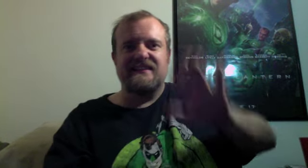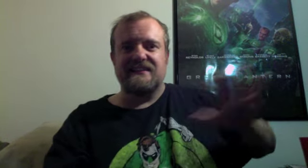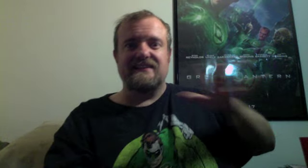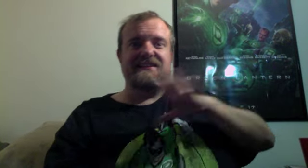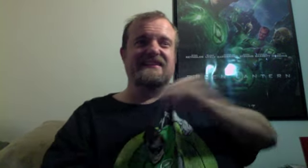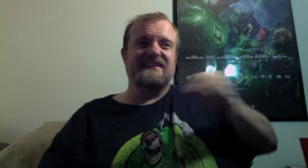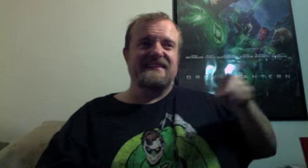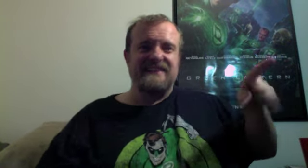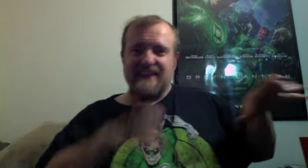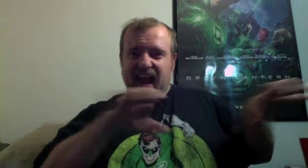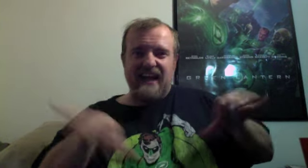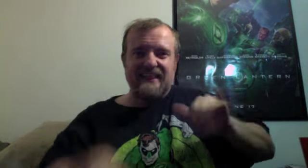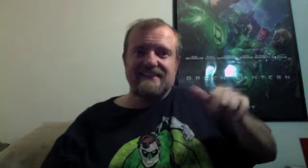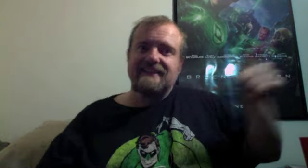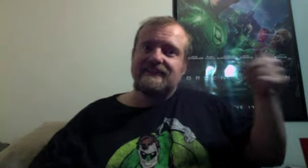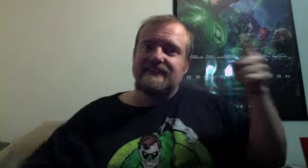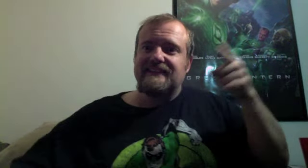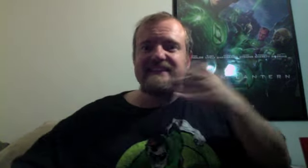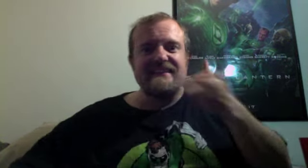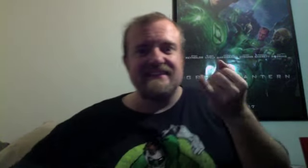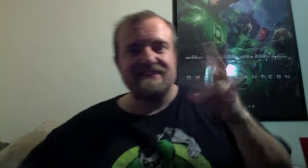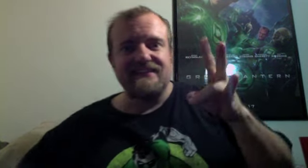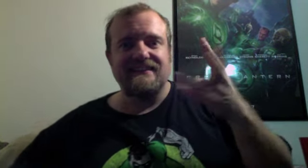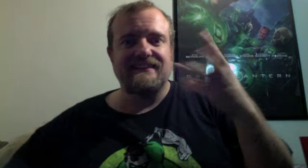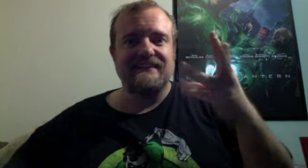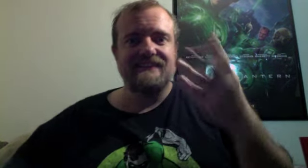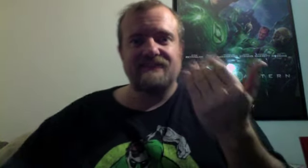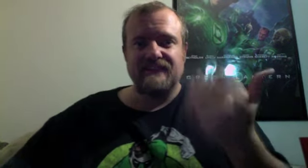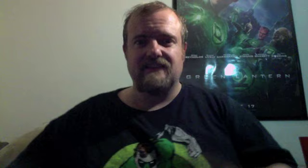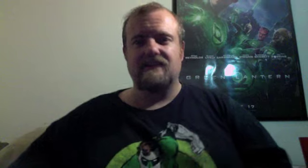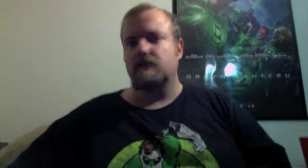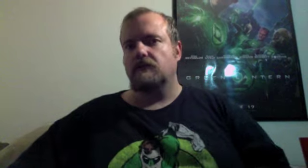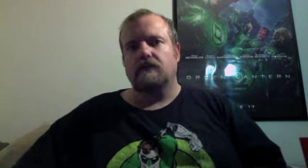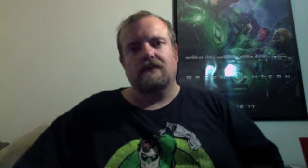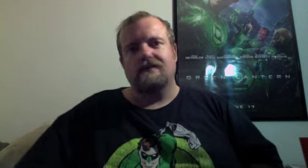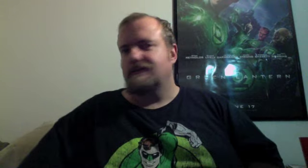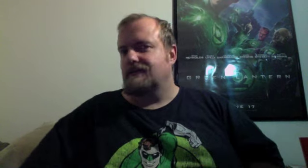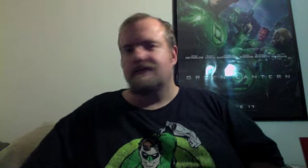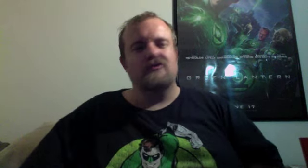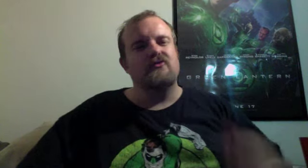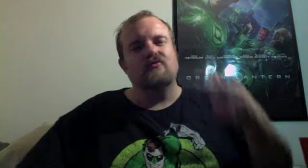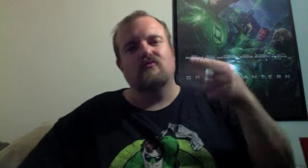silver overlays are soldered to the spur, workers polish them on a cloth buffing wheel.